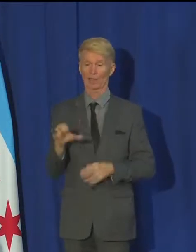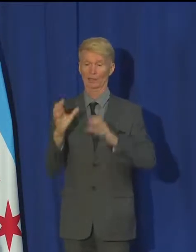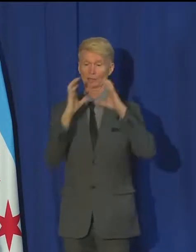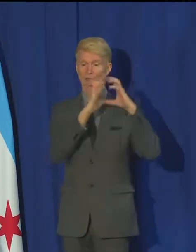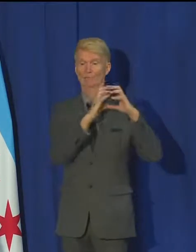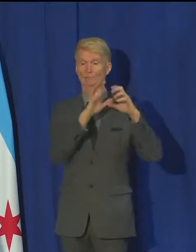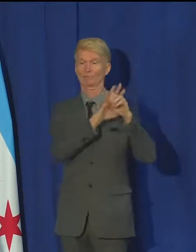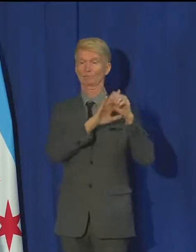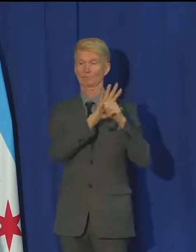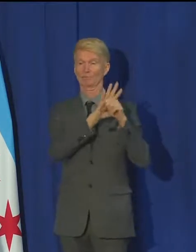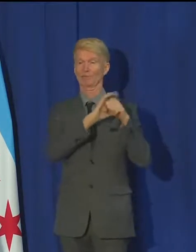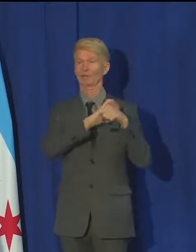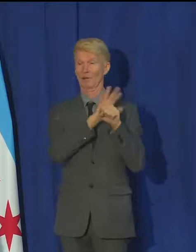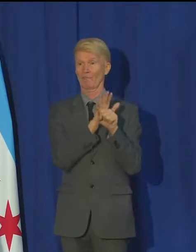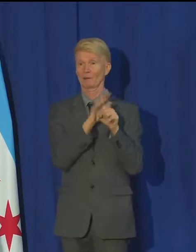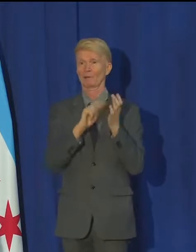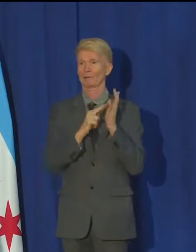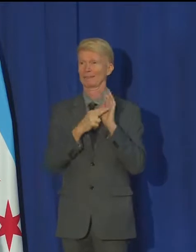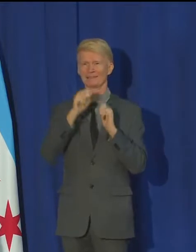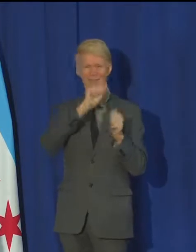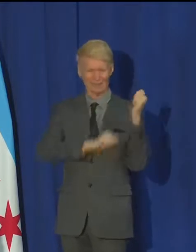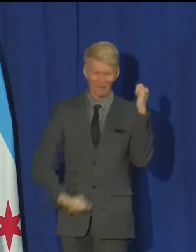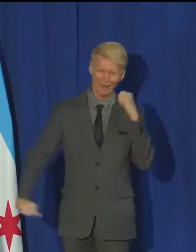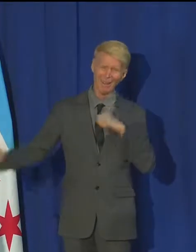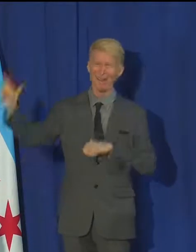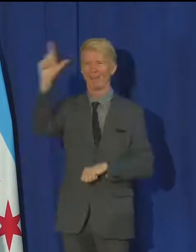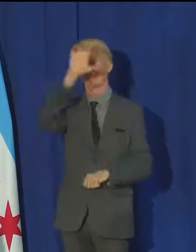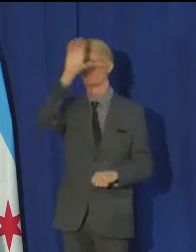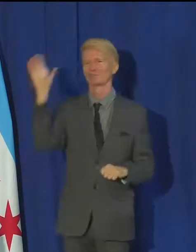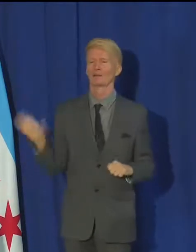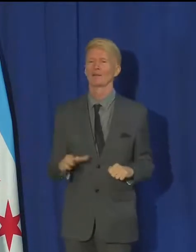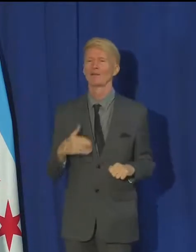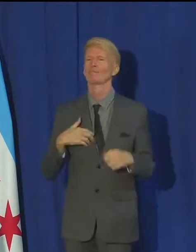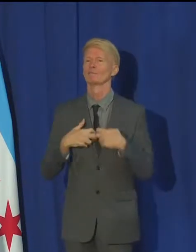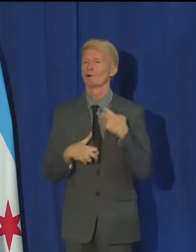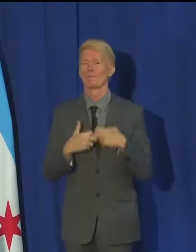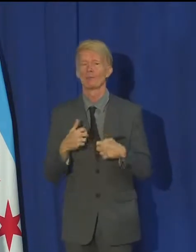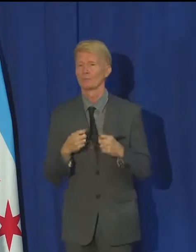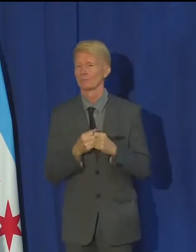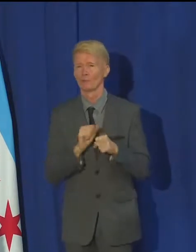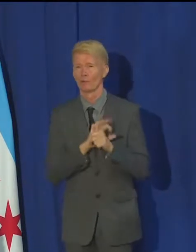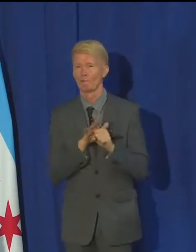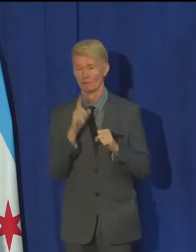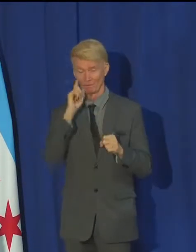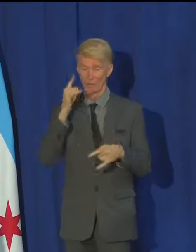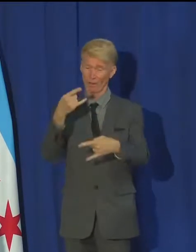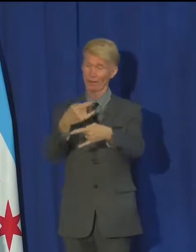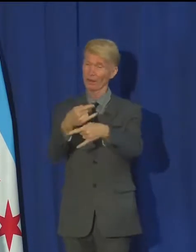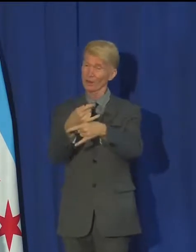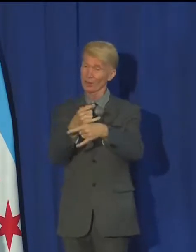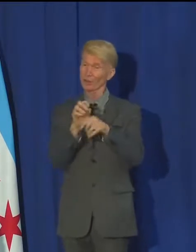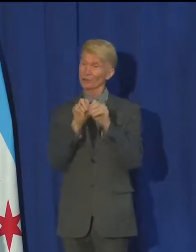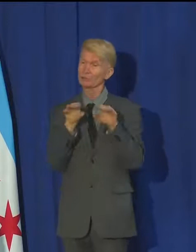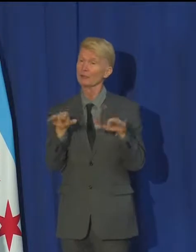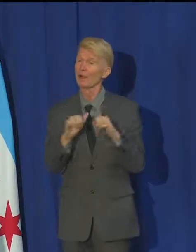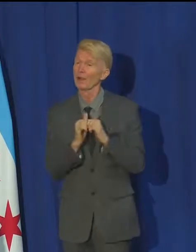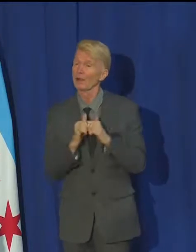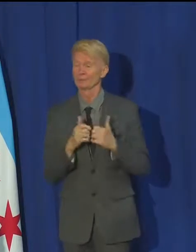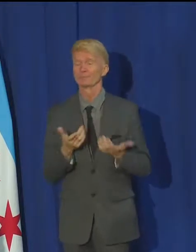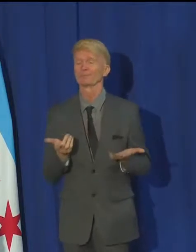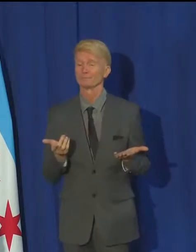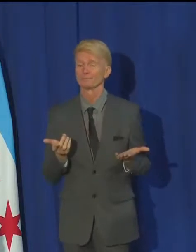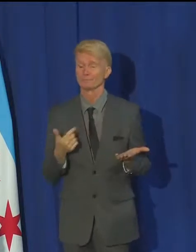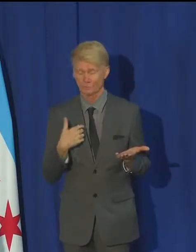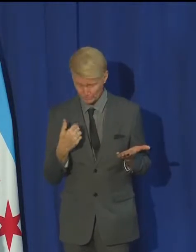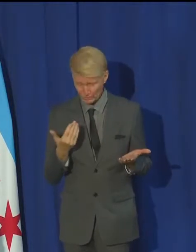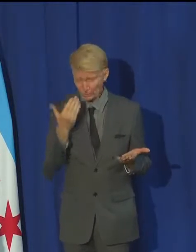problem from COVID, we are all having a problem from COVID. And so to the liquor restriction in particular, you know, I know that this